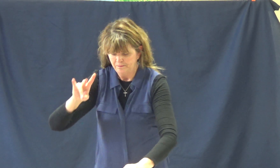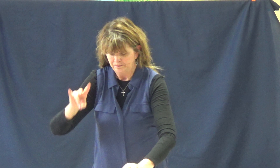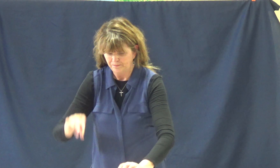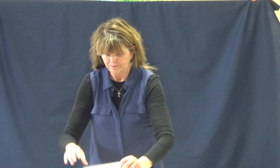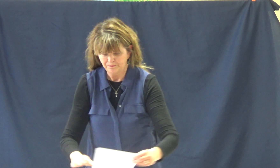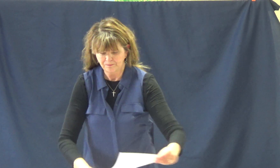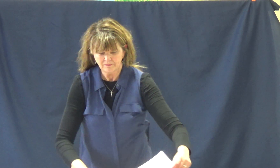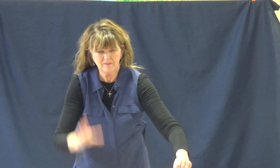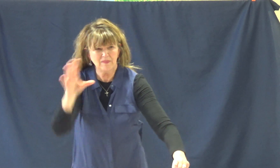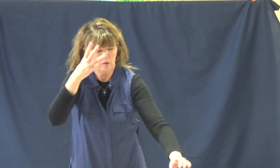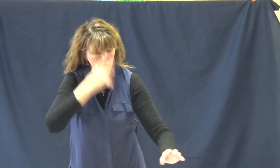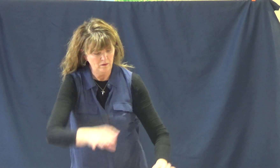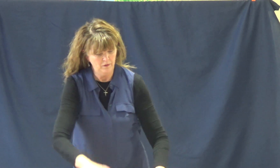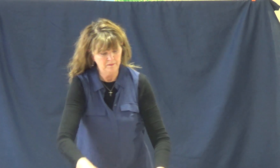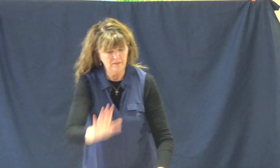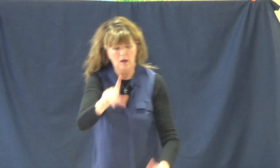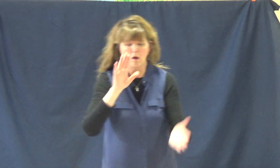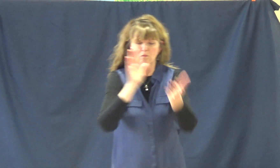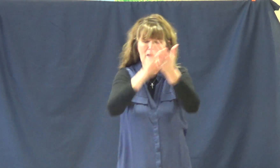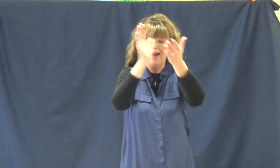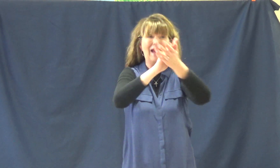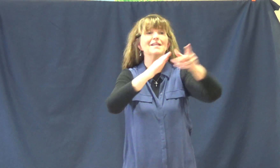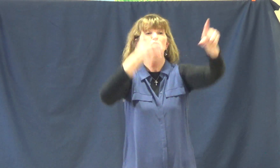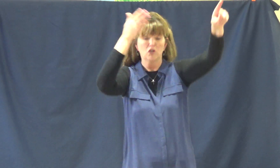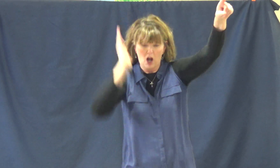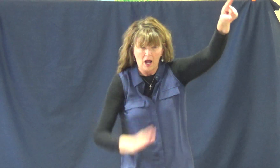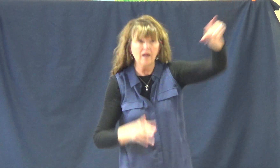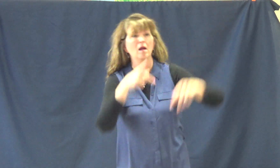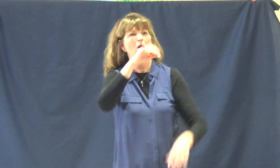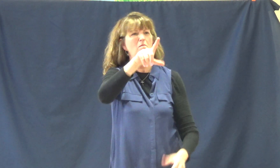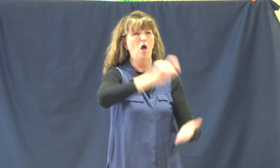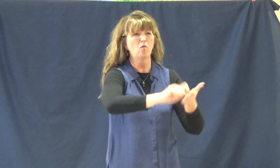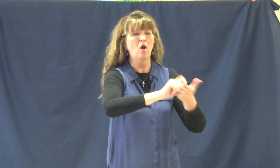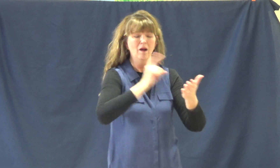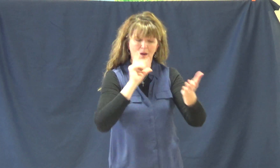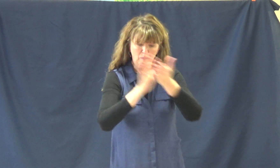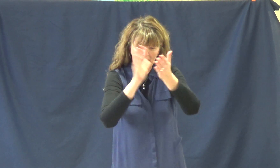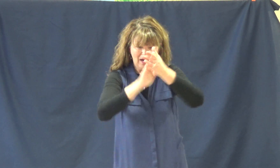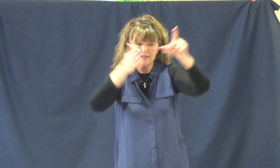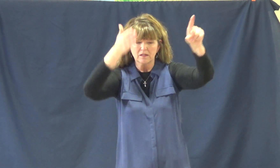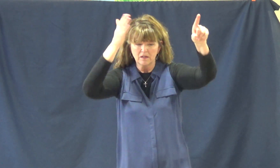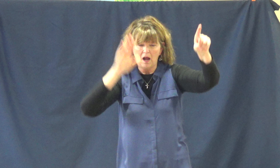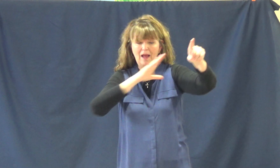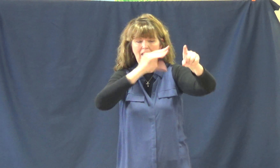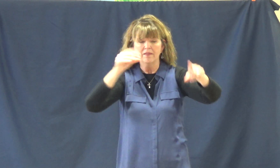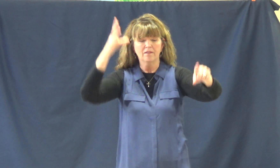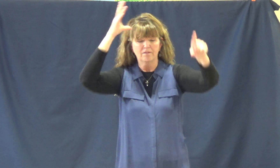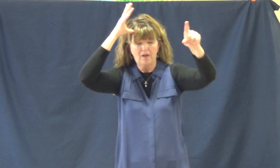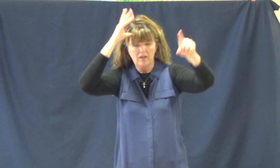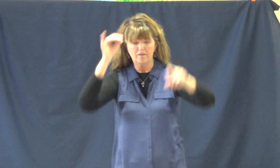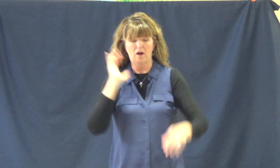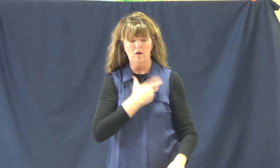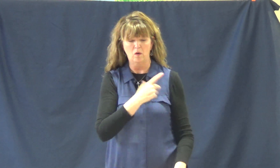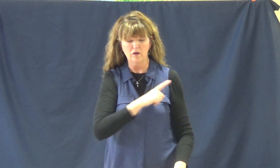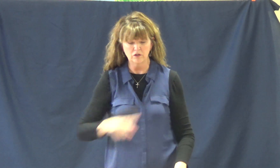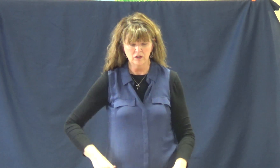So I'm going to reread verses 3 through 7. Praise be to the God and Father of our Lord Jesus Christ,